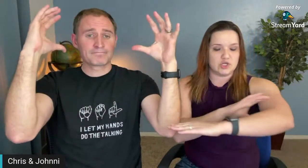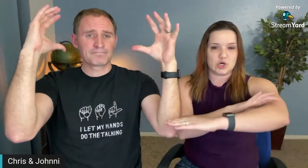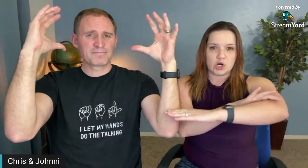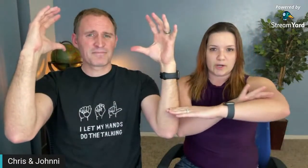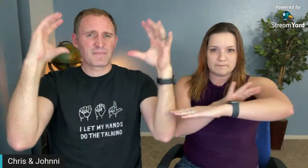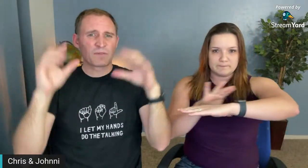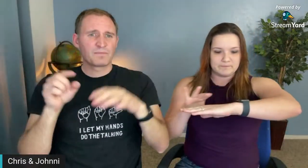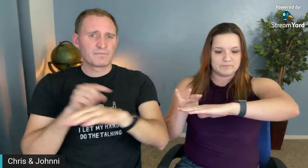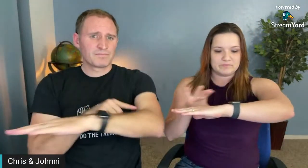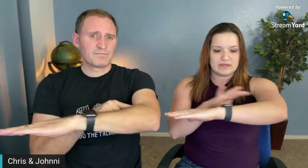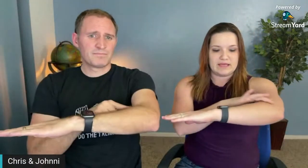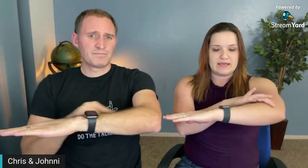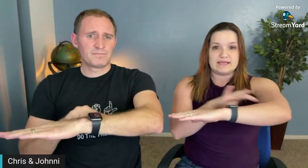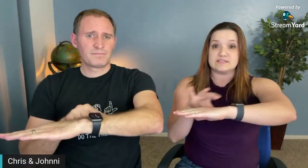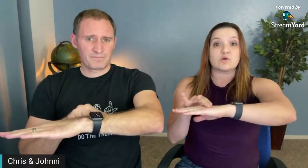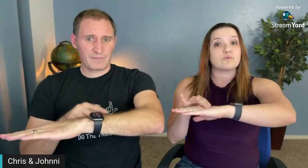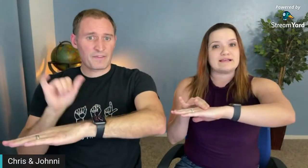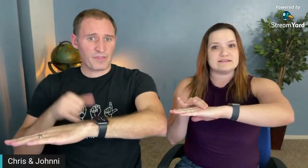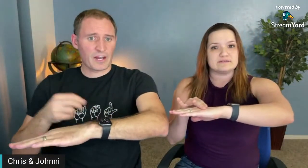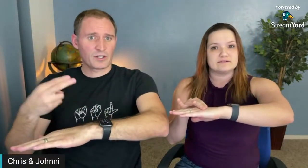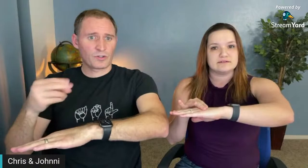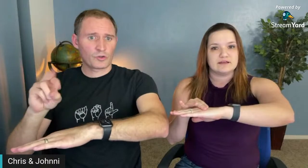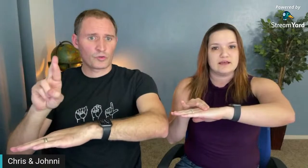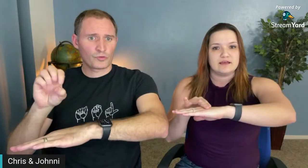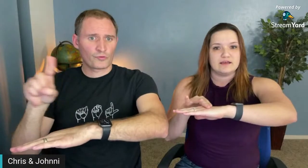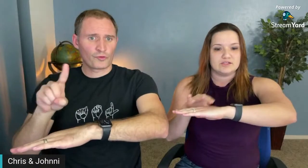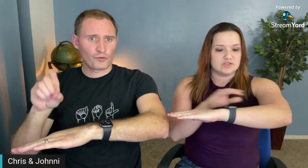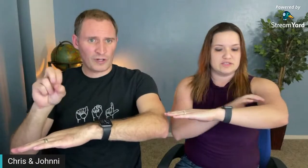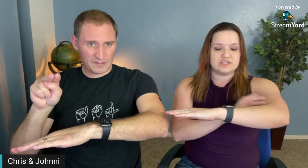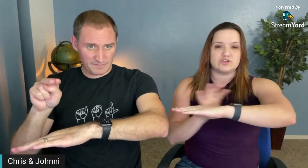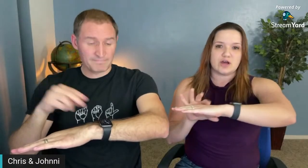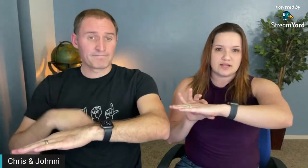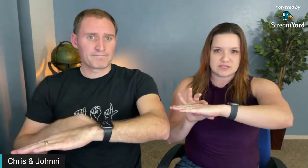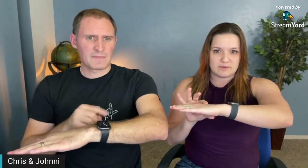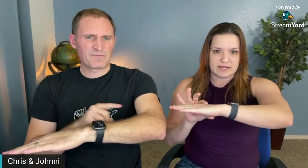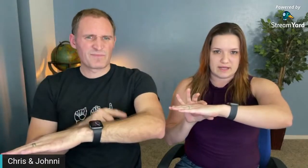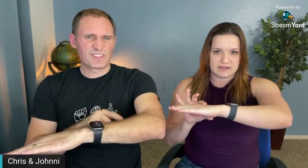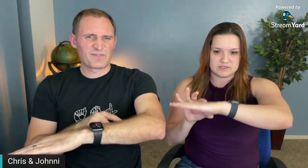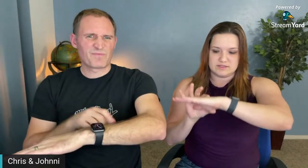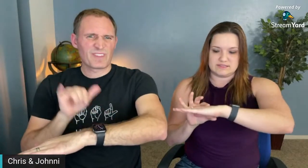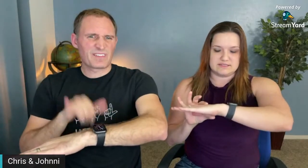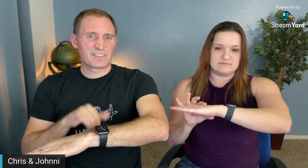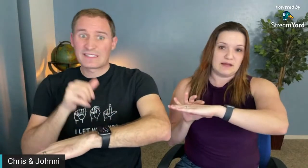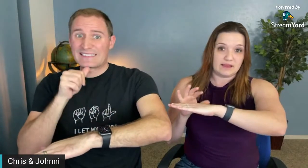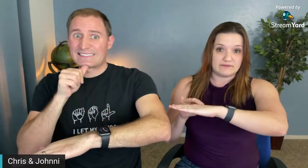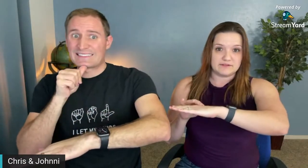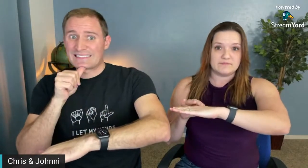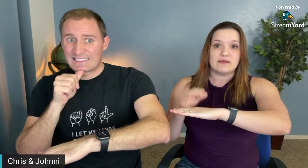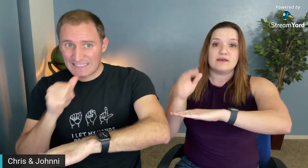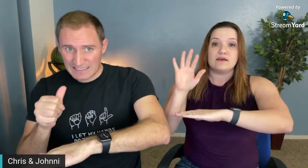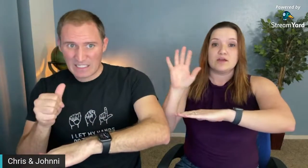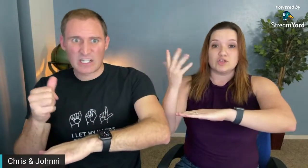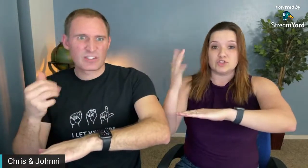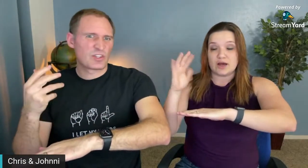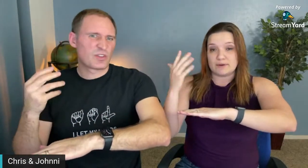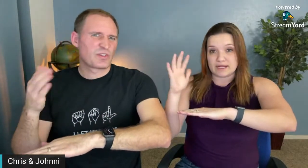your arm is the horizon. So this is your non-dominant hand. So this is my left. Your dominant